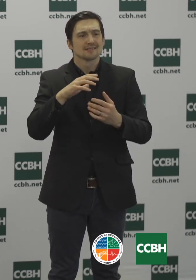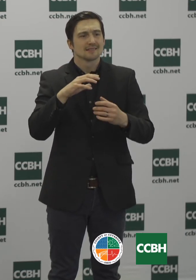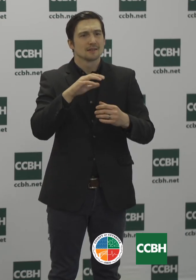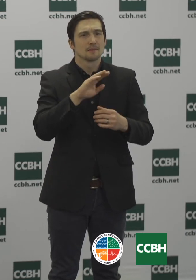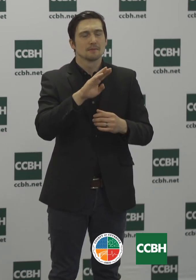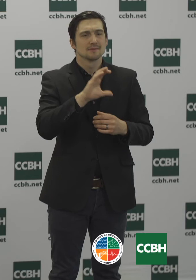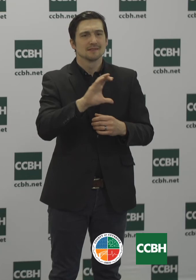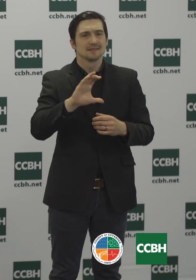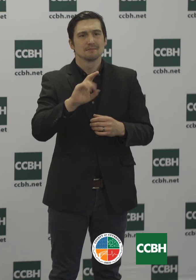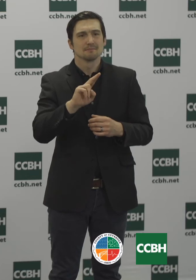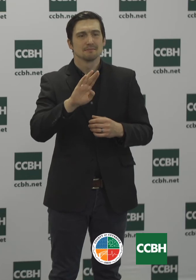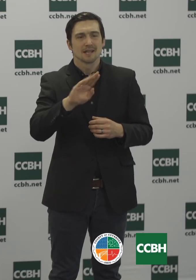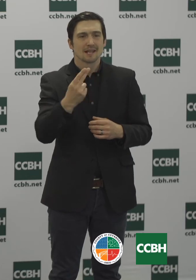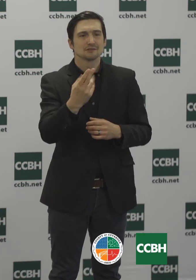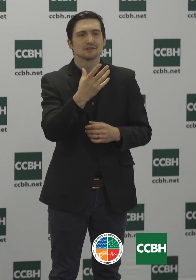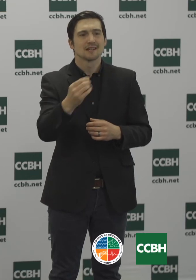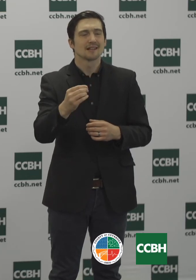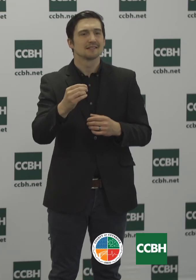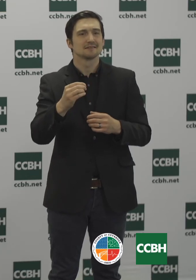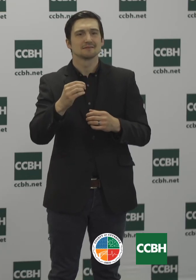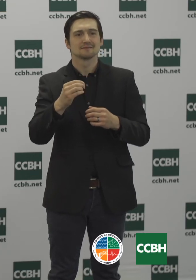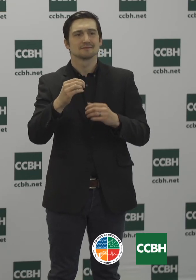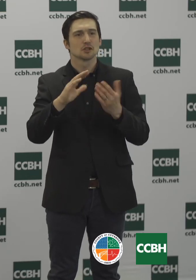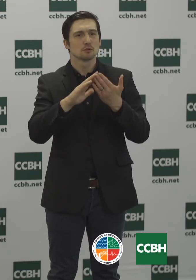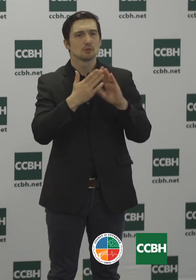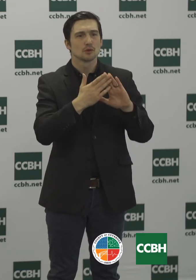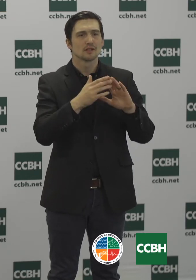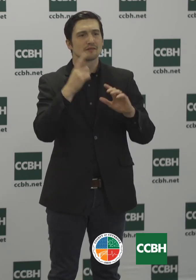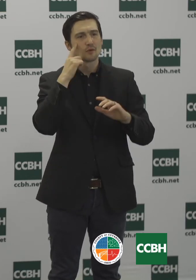bright minds and their big hearts. And